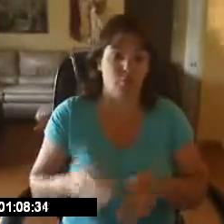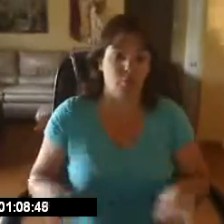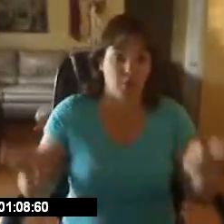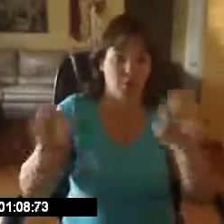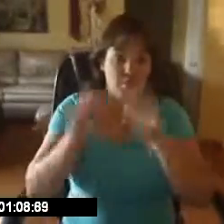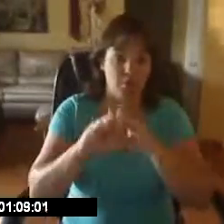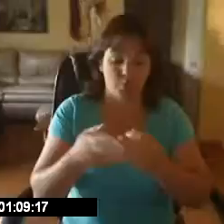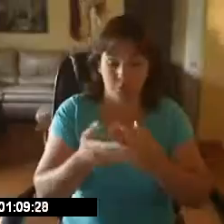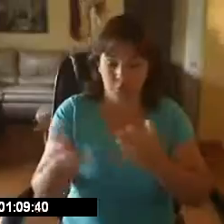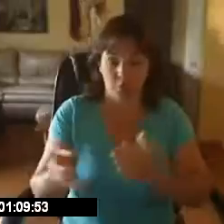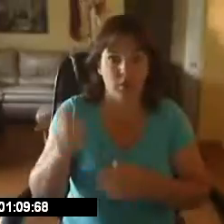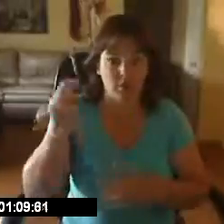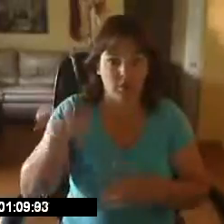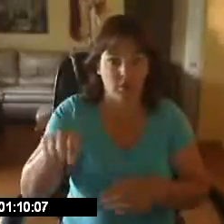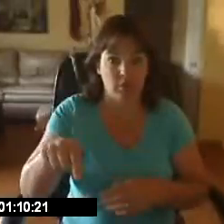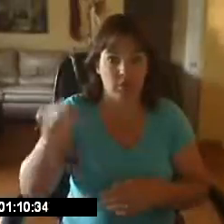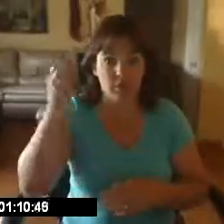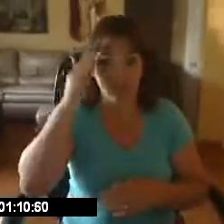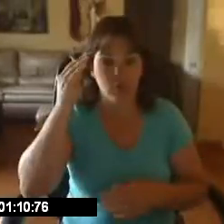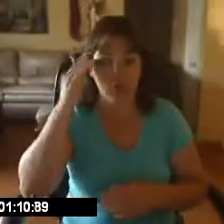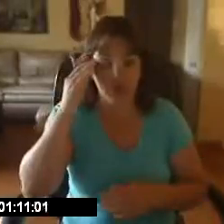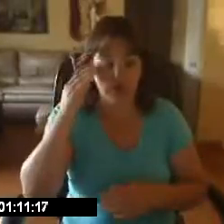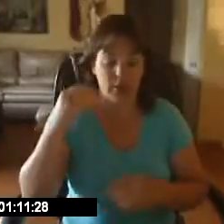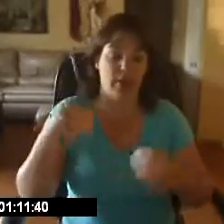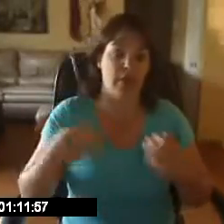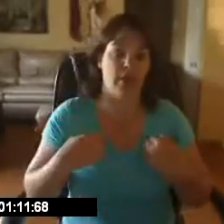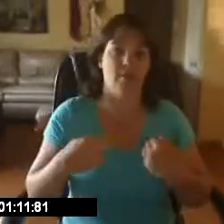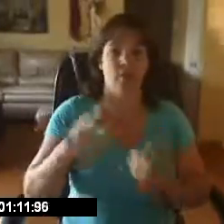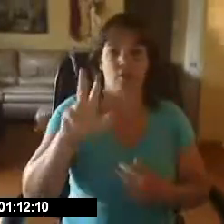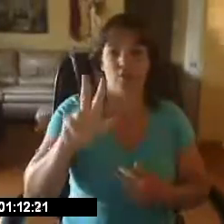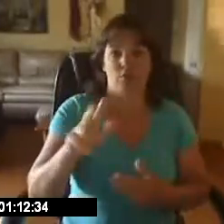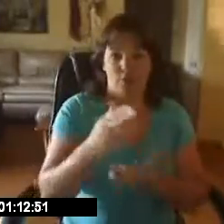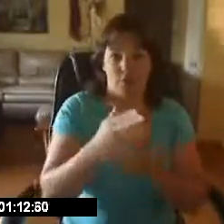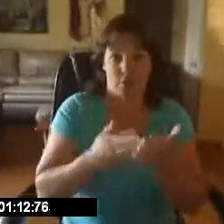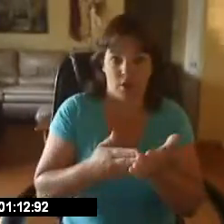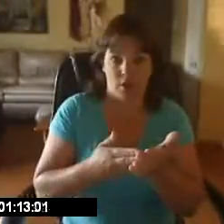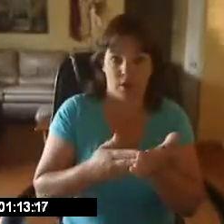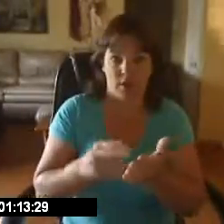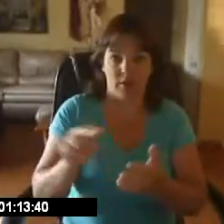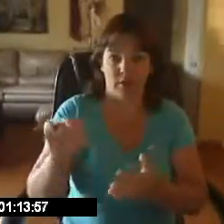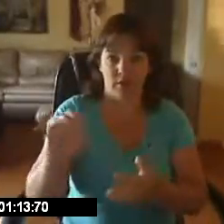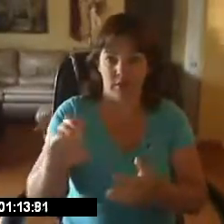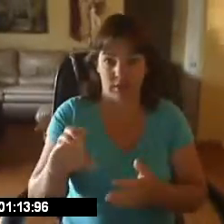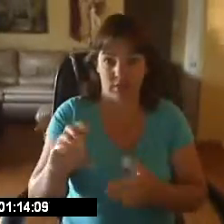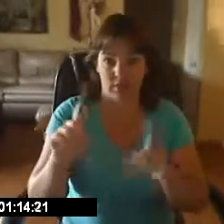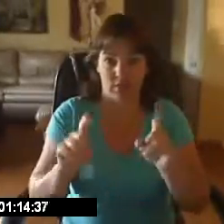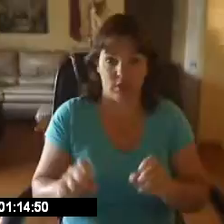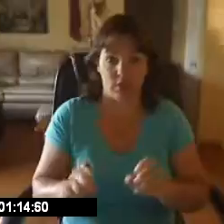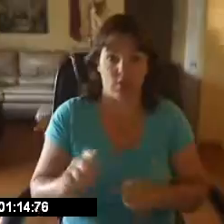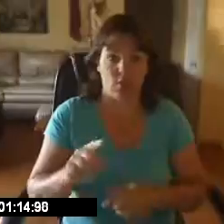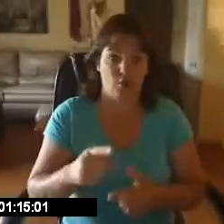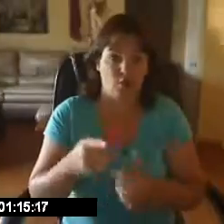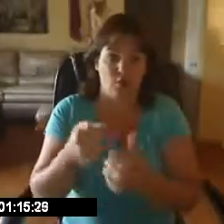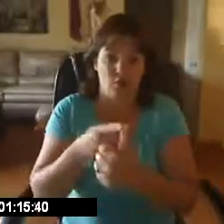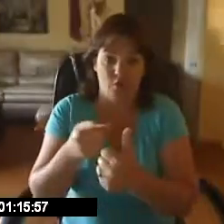three parts to the NIC test. The first part is the knowledge test. The knowledge test is the